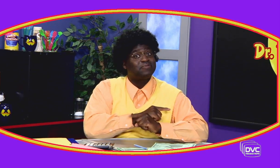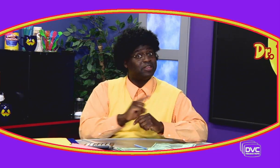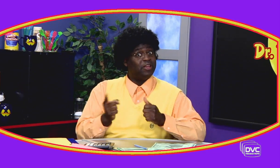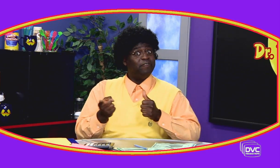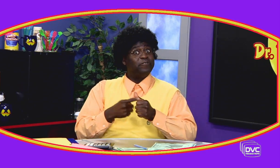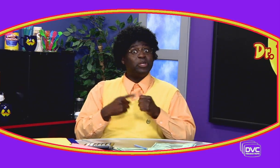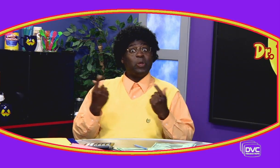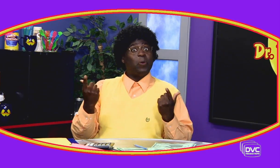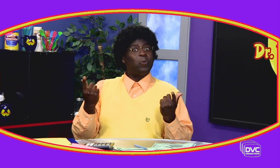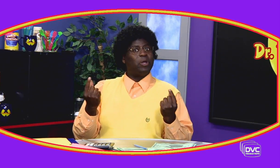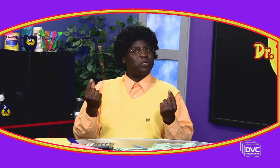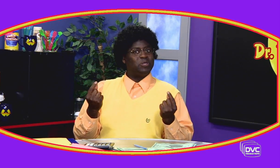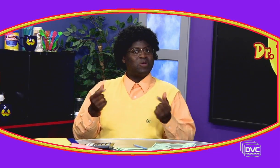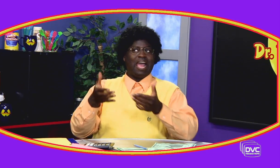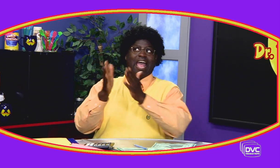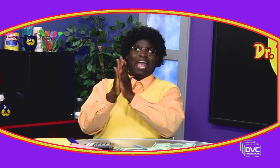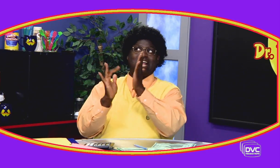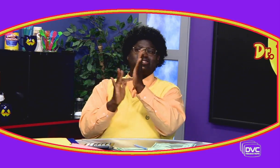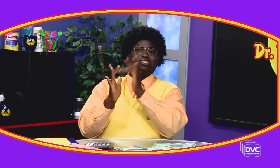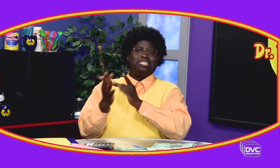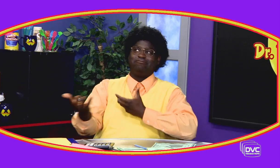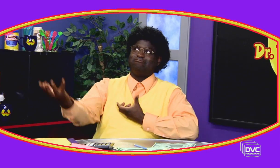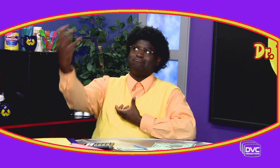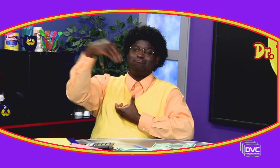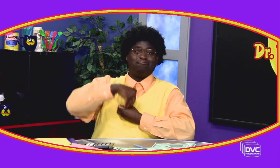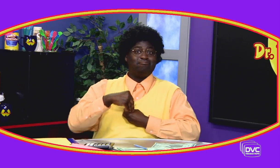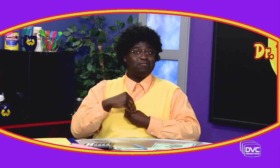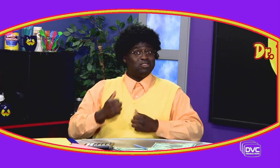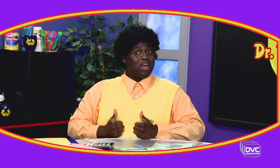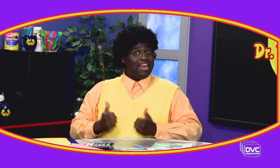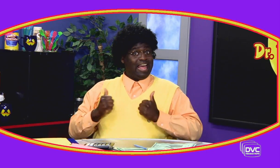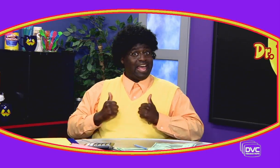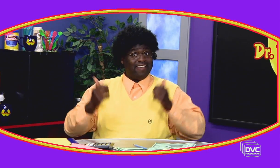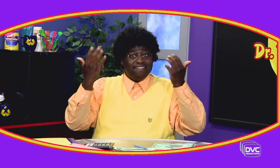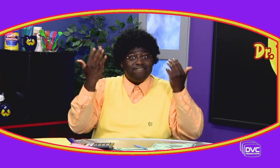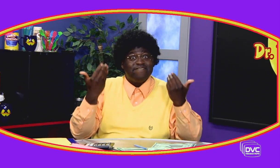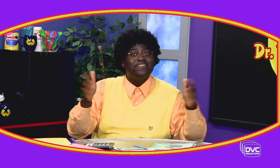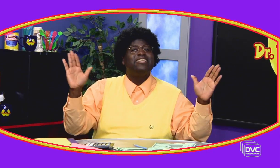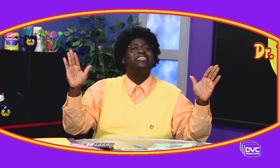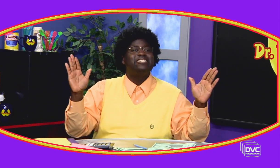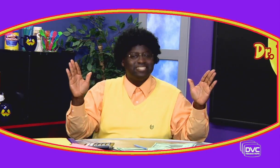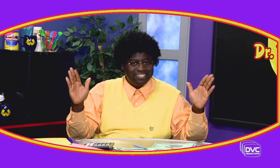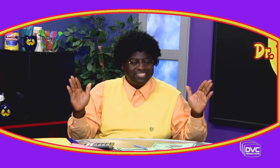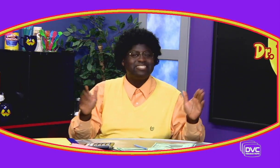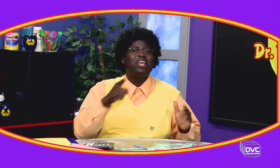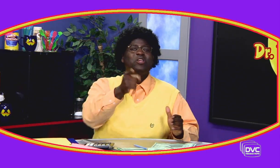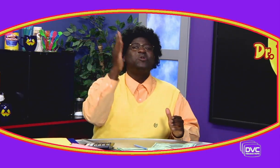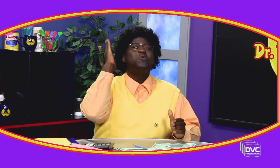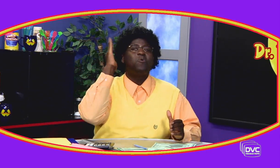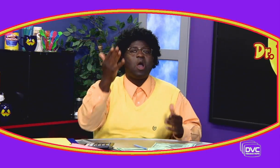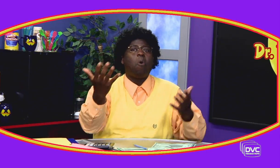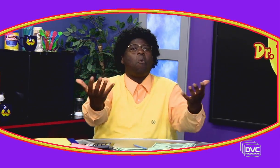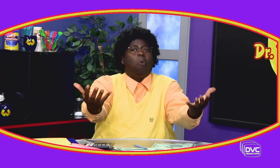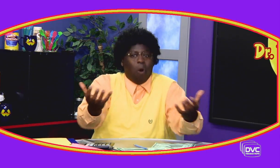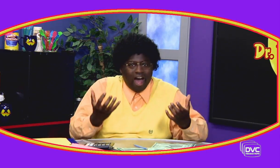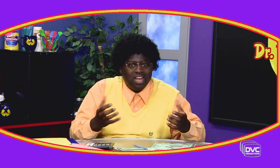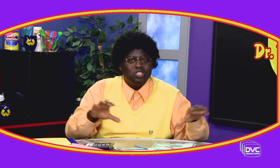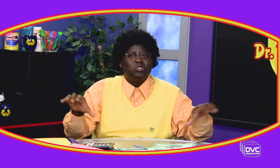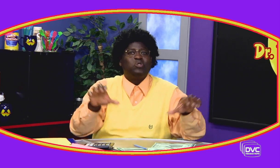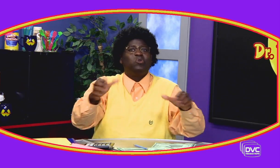right. First, we have to ask Jesus into our lives. Then you'll want to do